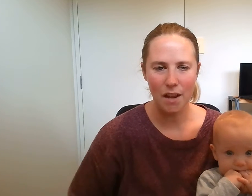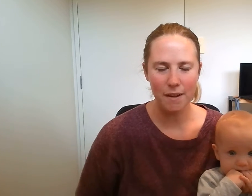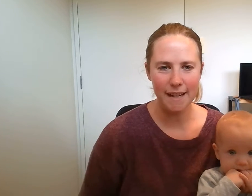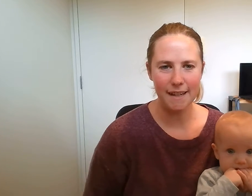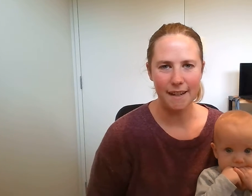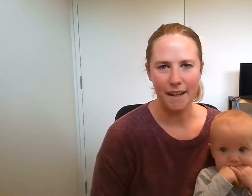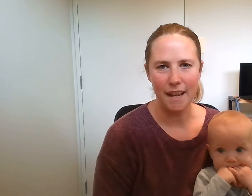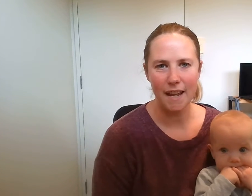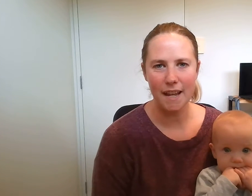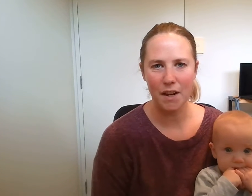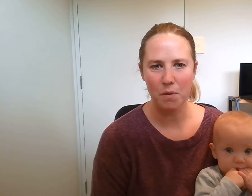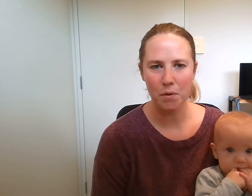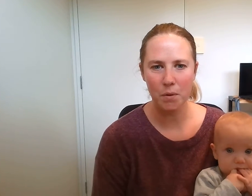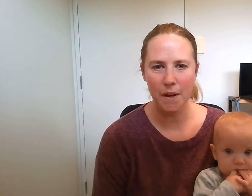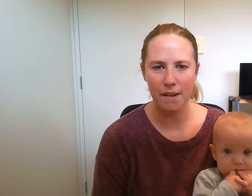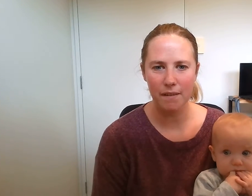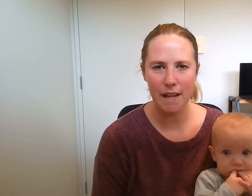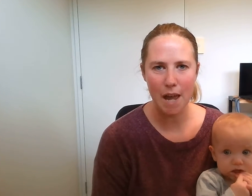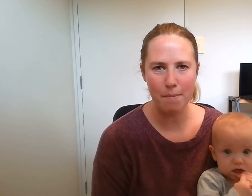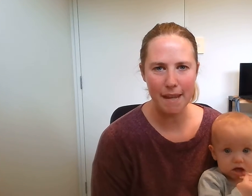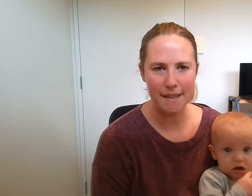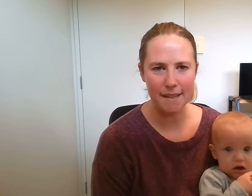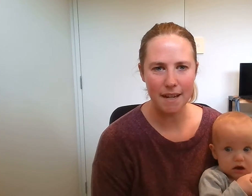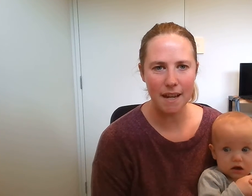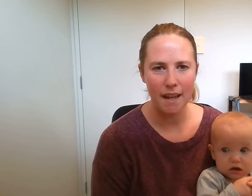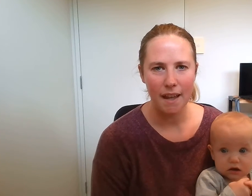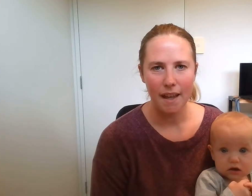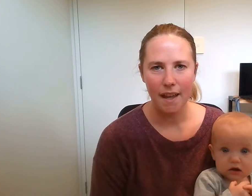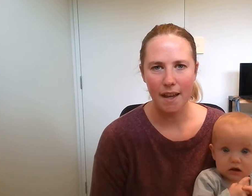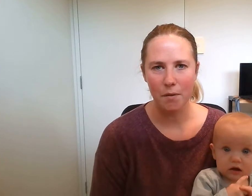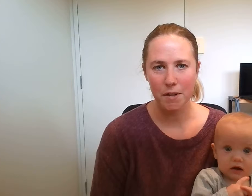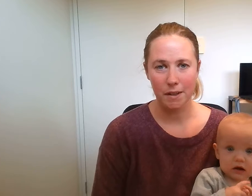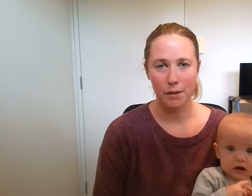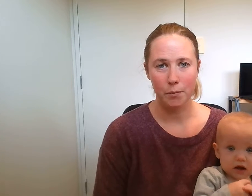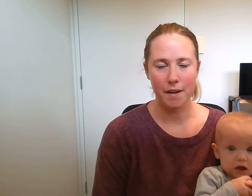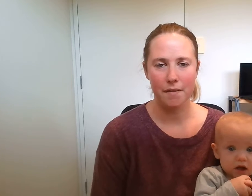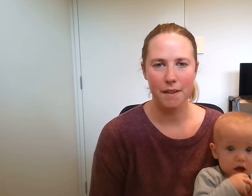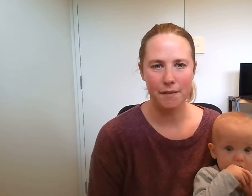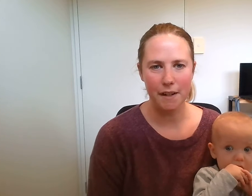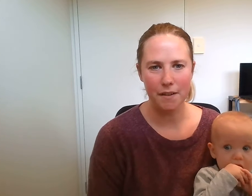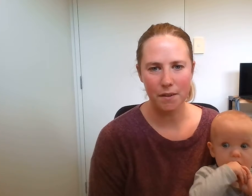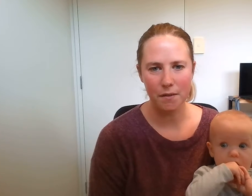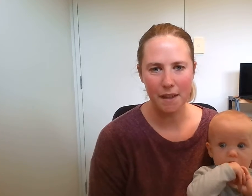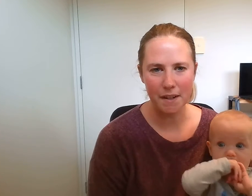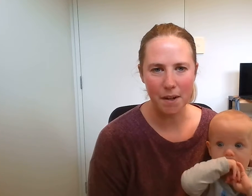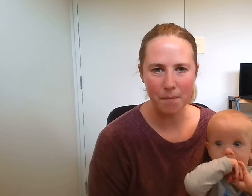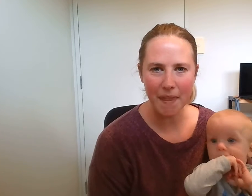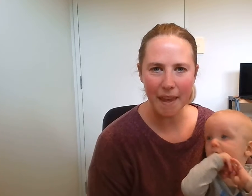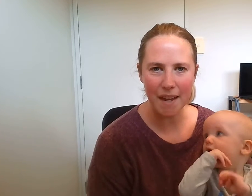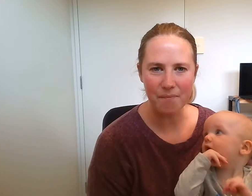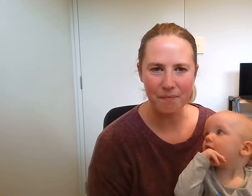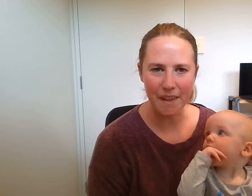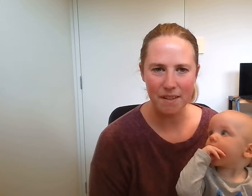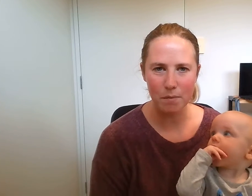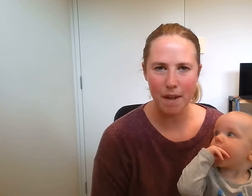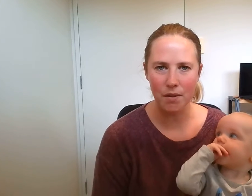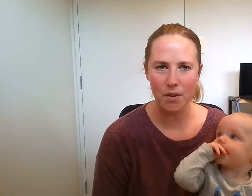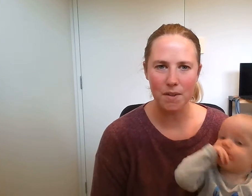Hello again, and I hope you all had a really happy Easter. We took a little break from these videos over that time, as you may have noticed,